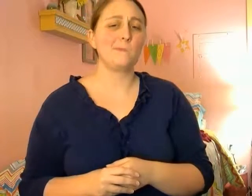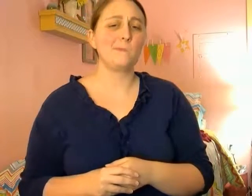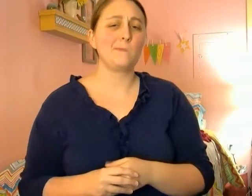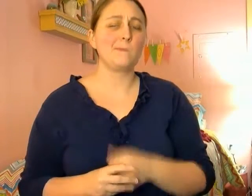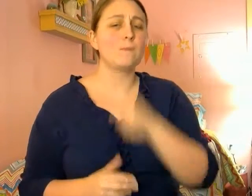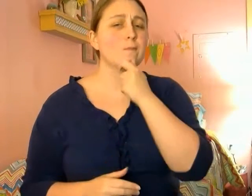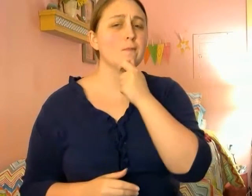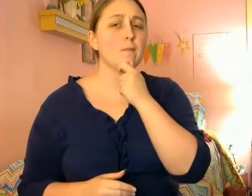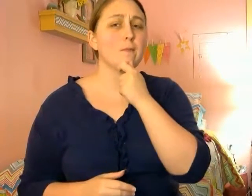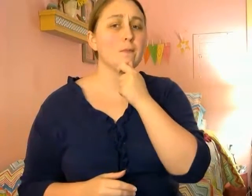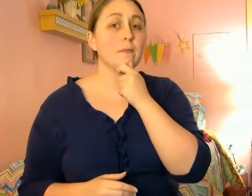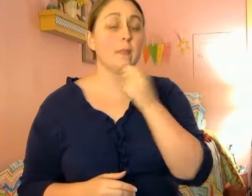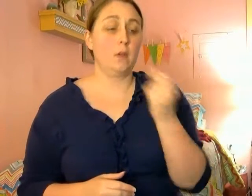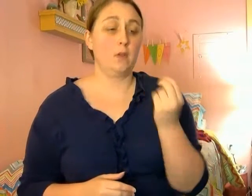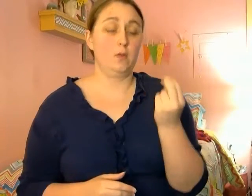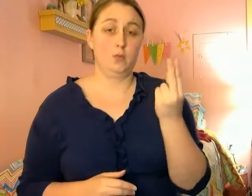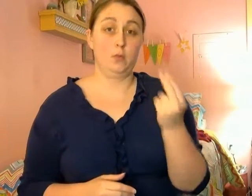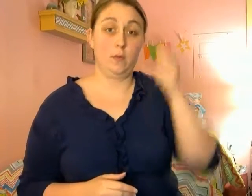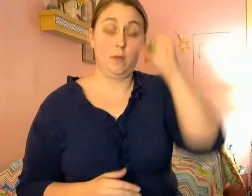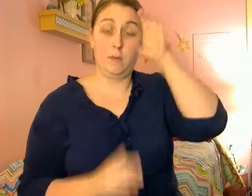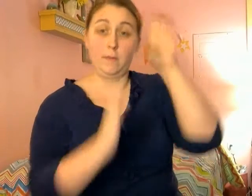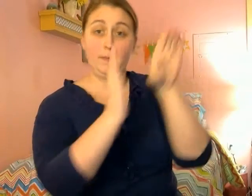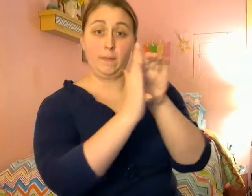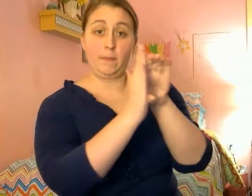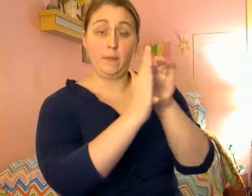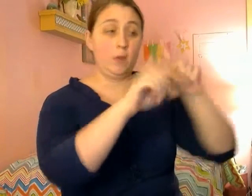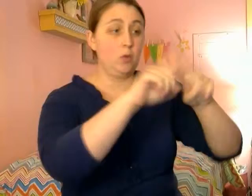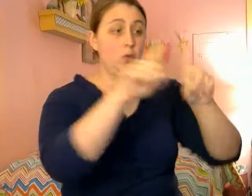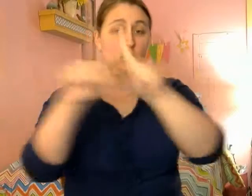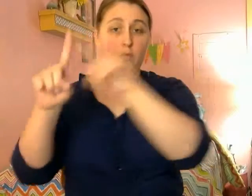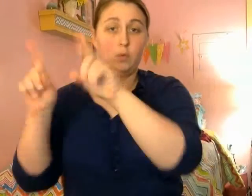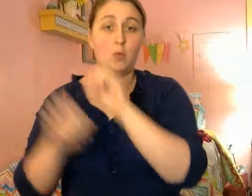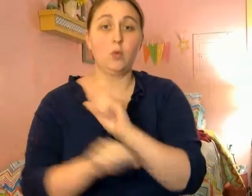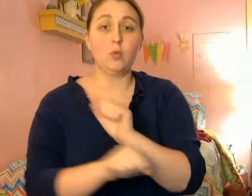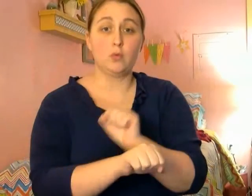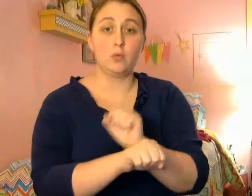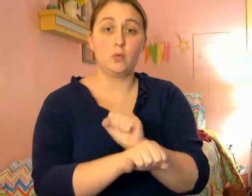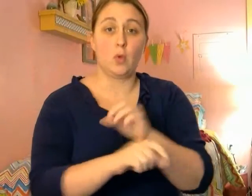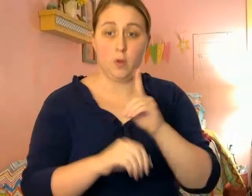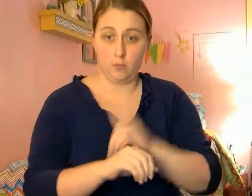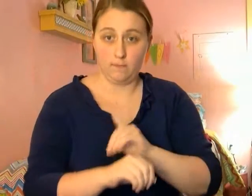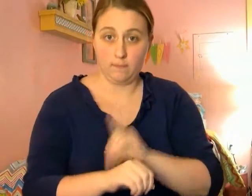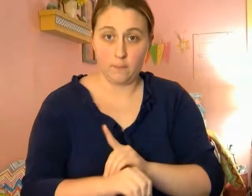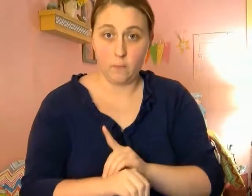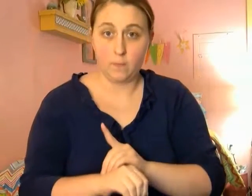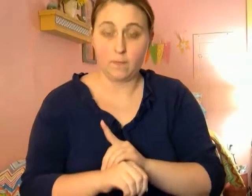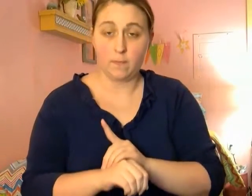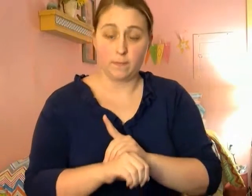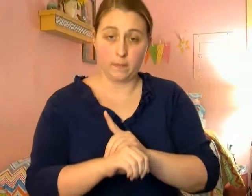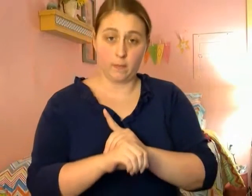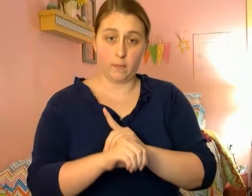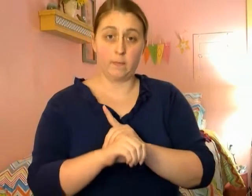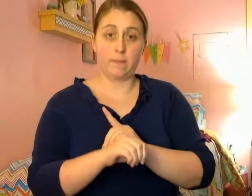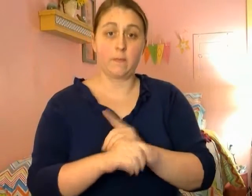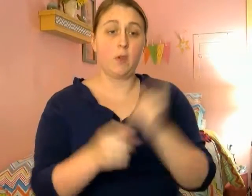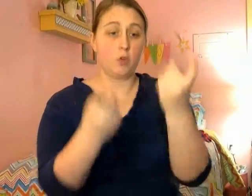Here we have 12 pictures of people doing different job duties. Okay? Can you tell me any that you see, any that